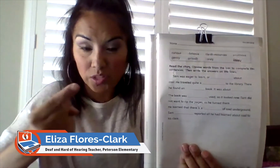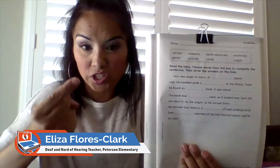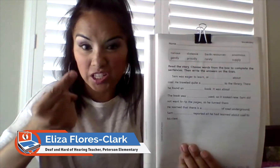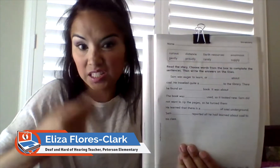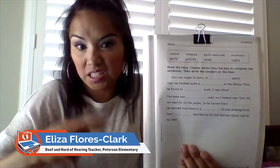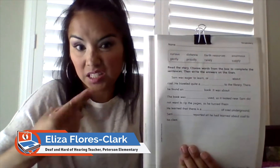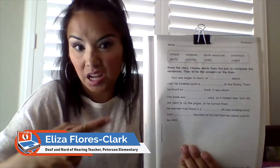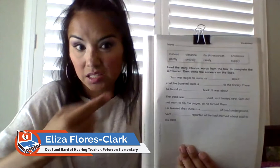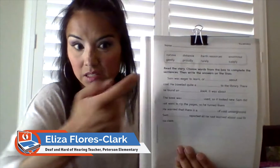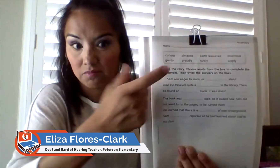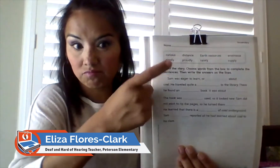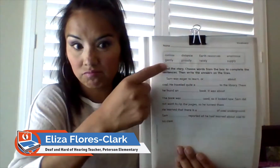just discussed.